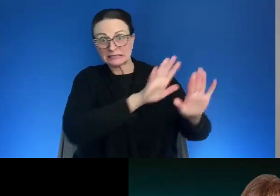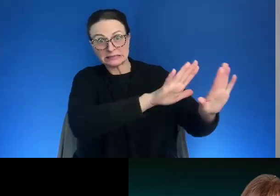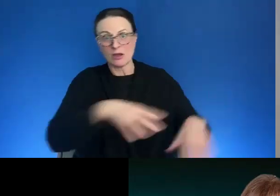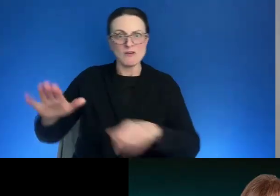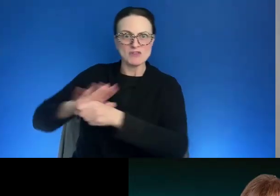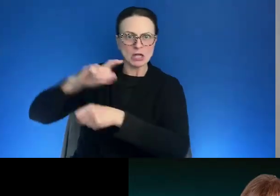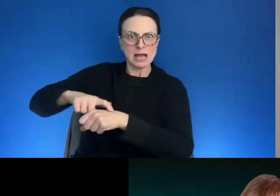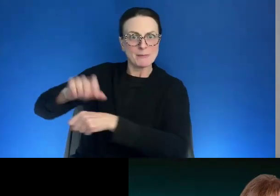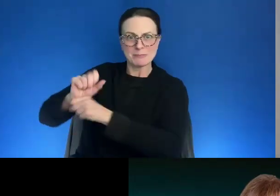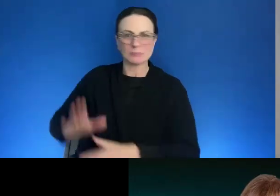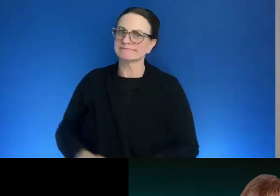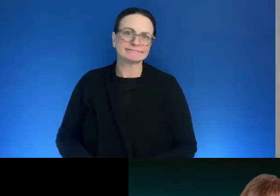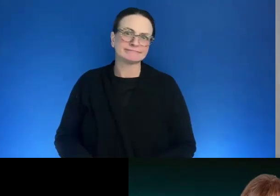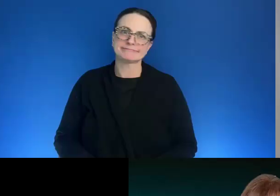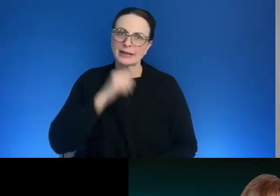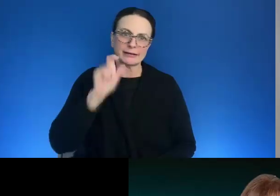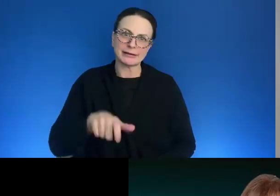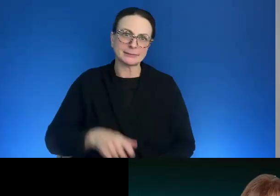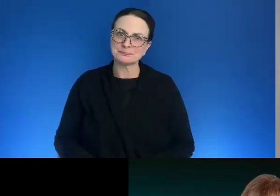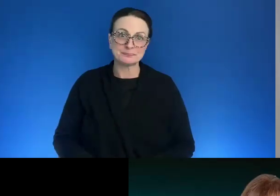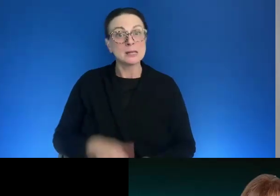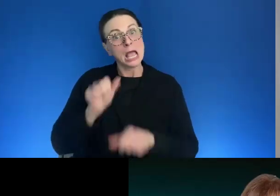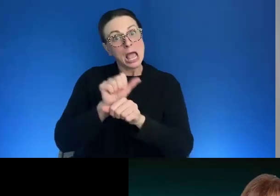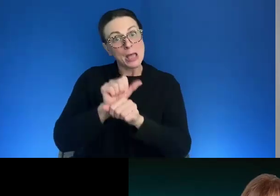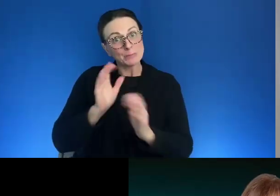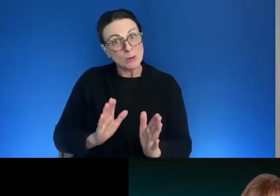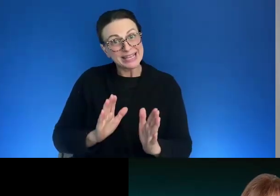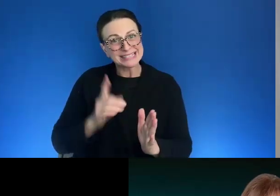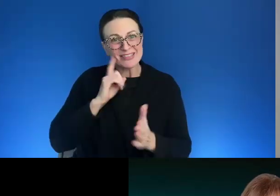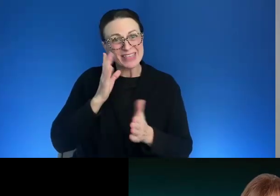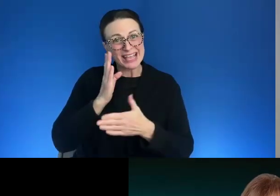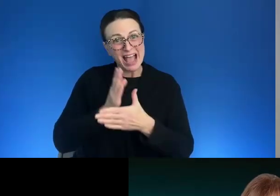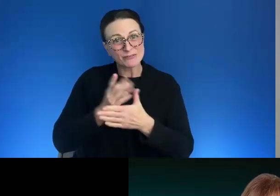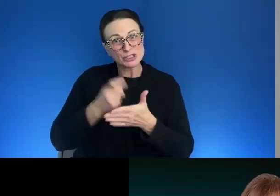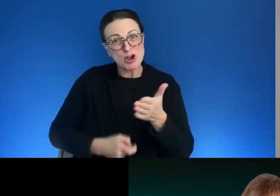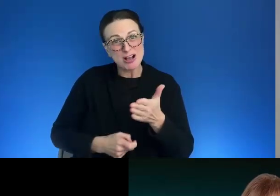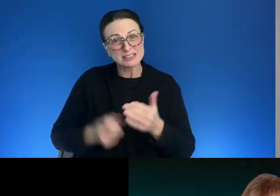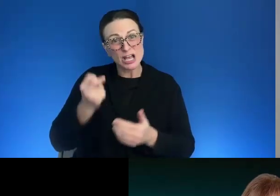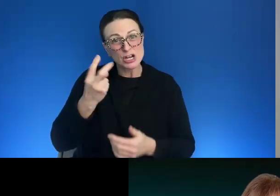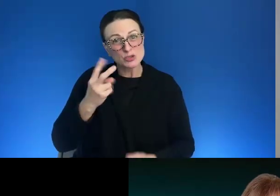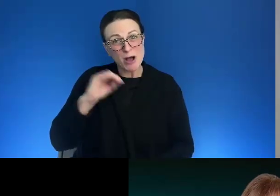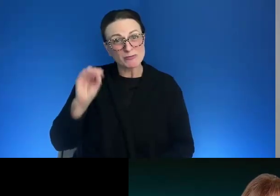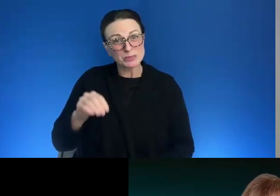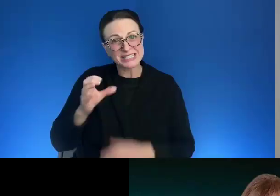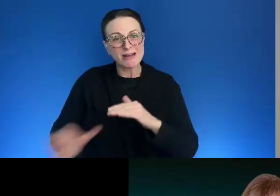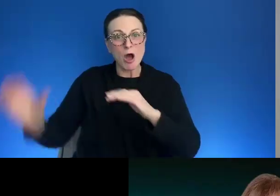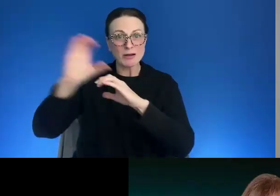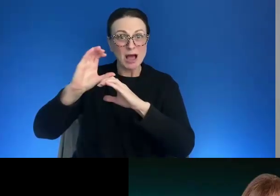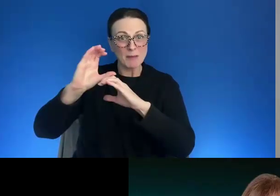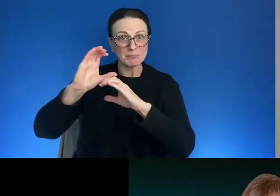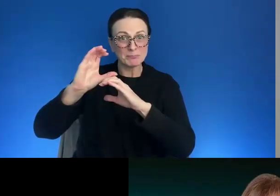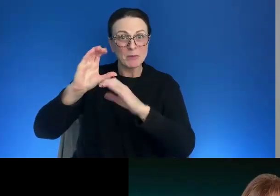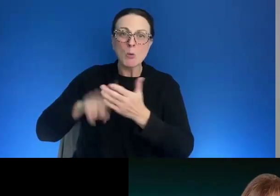full-time employees. Employees are actually, I think the average cost is about 12% on top